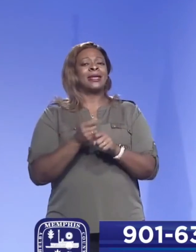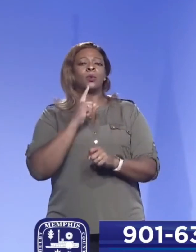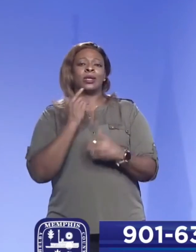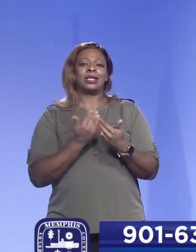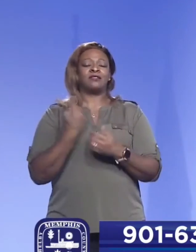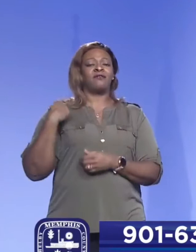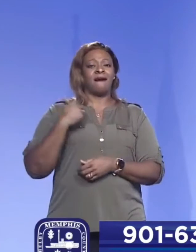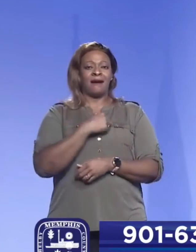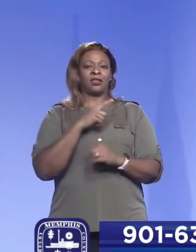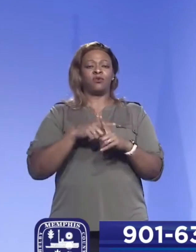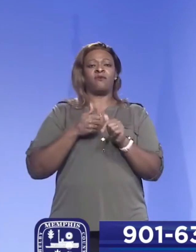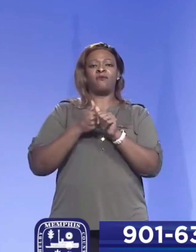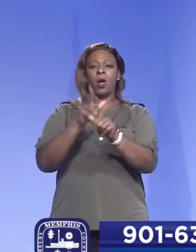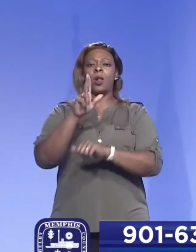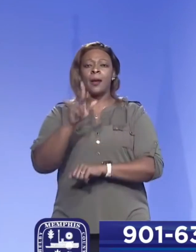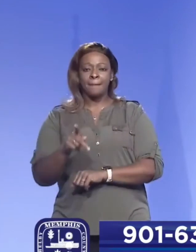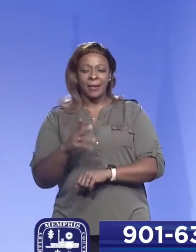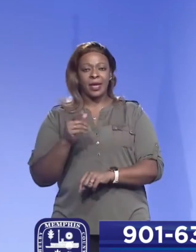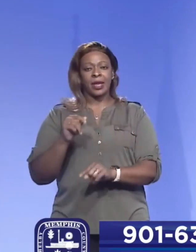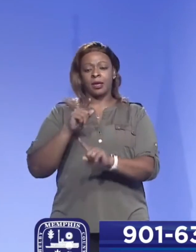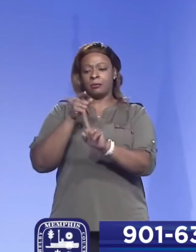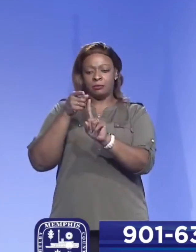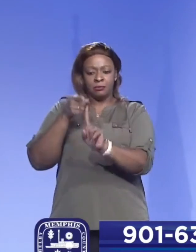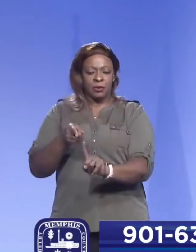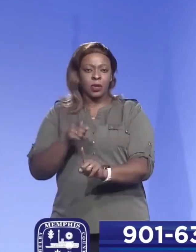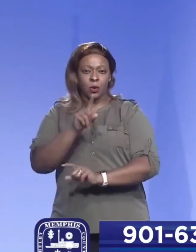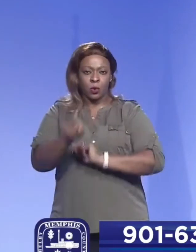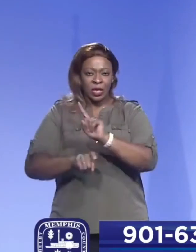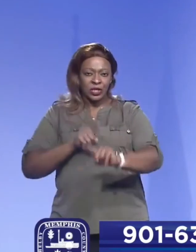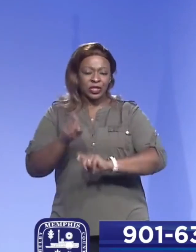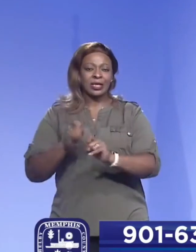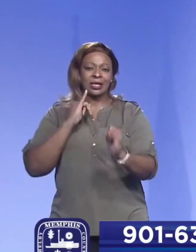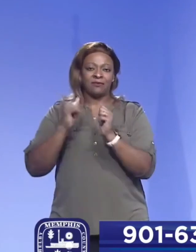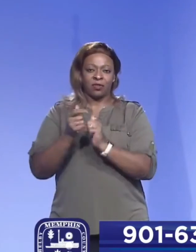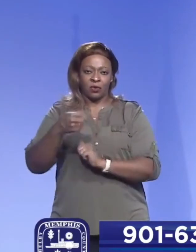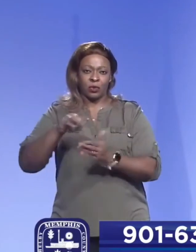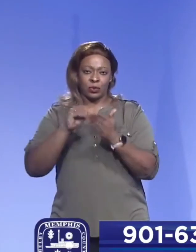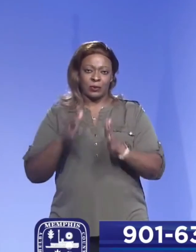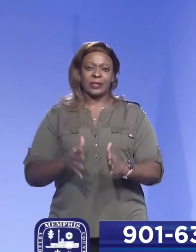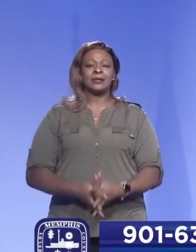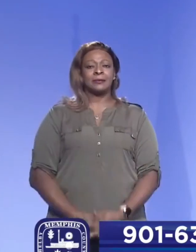easier for us to follow up and hone our questions in our interviews with those students.